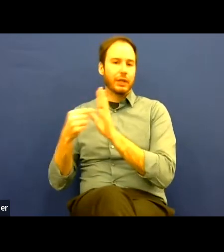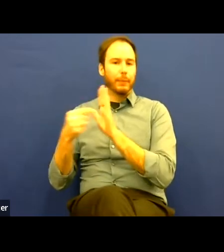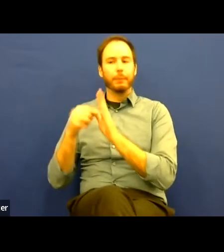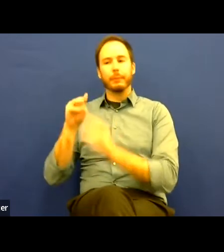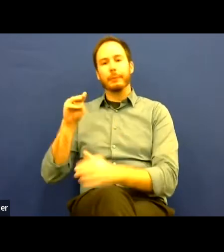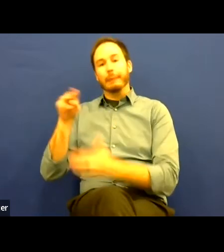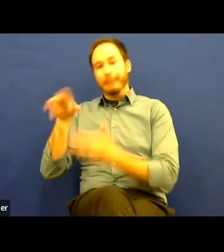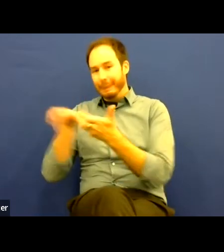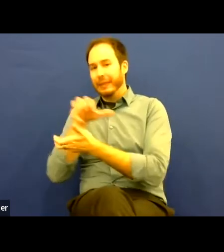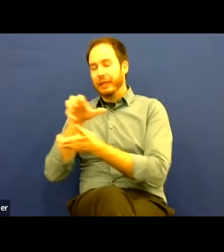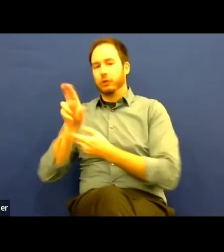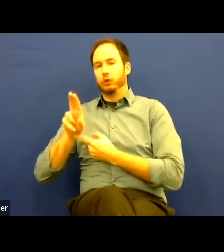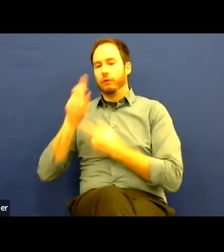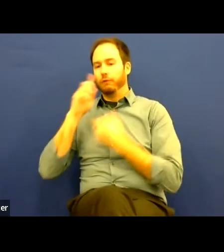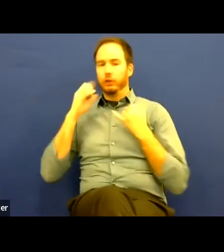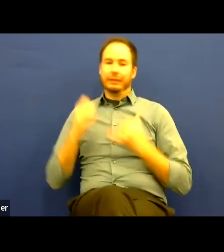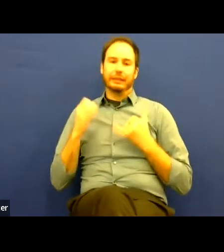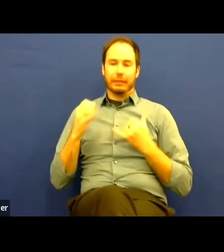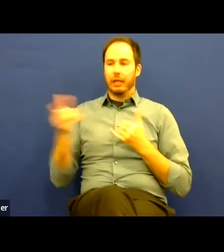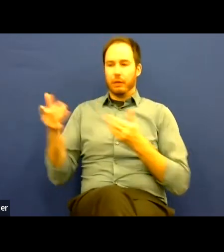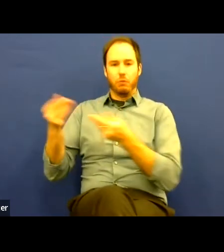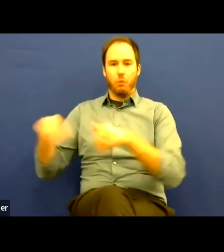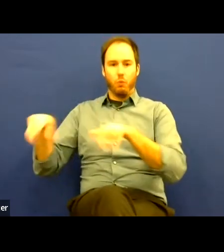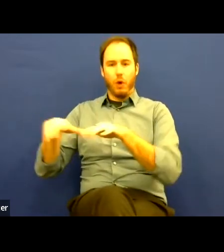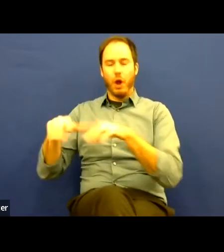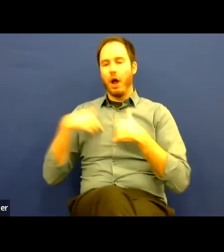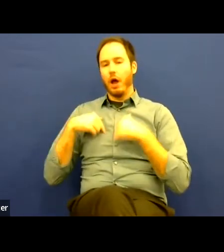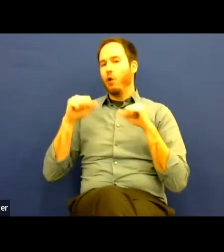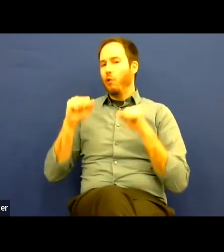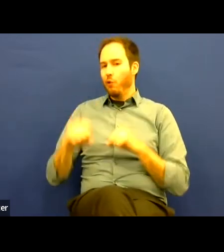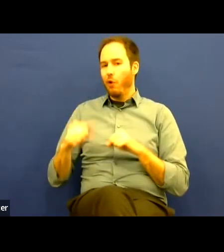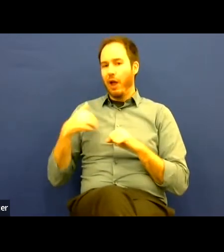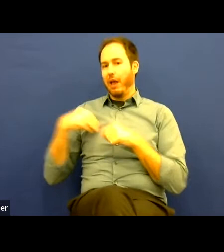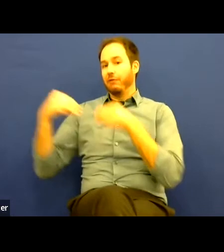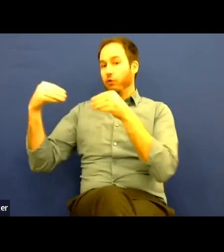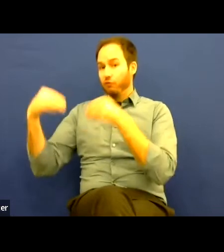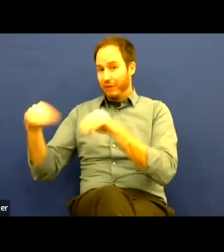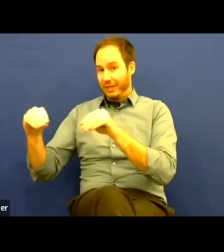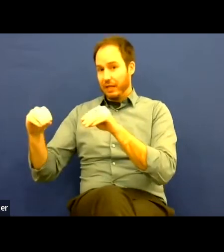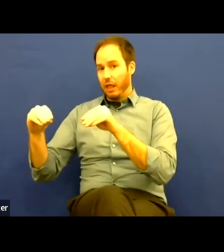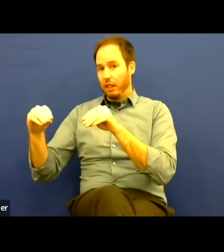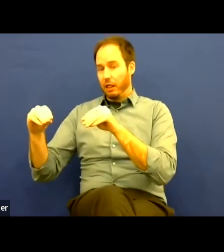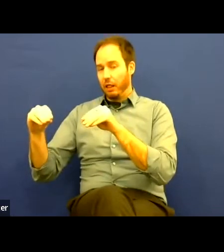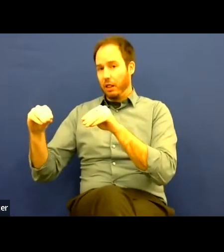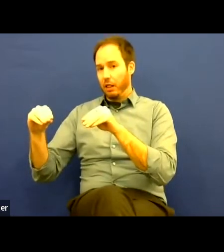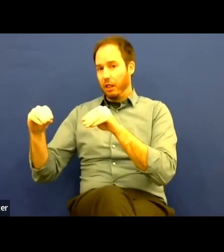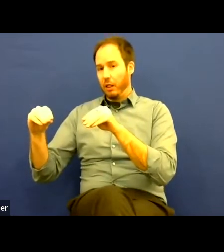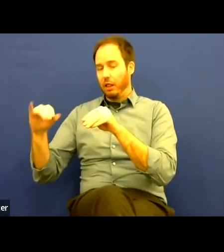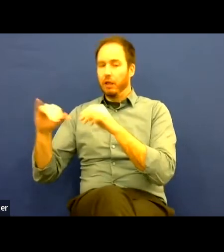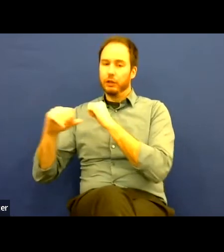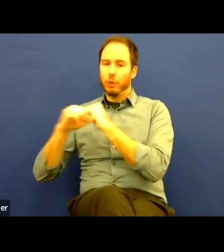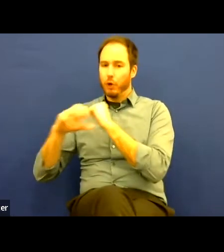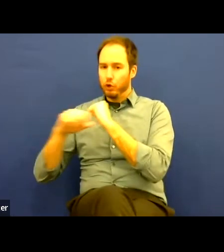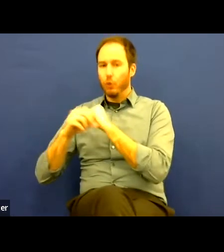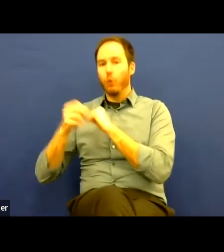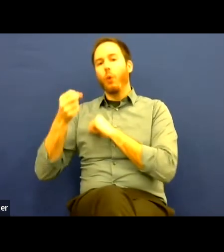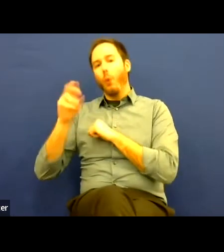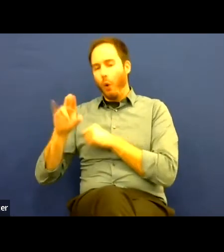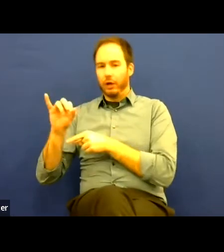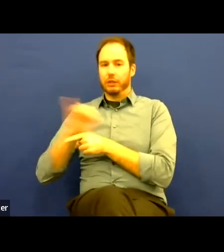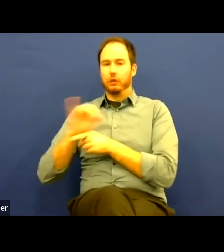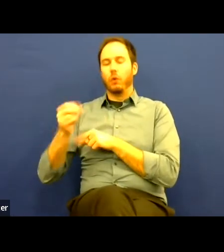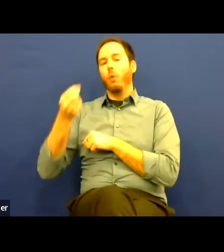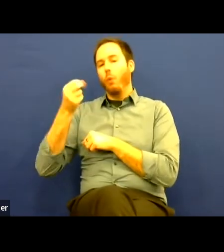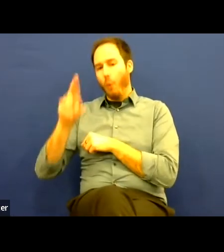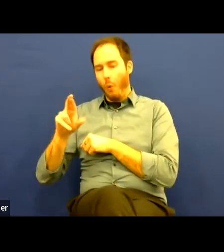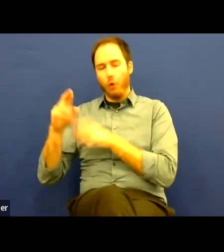mixed use. So today on a property, I can have retail. In other words, I can have commercial, or I can have industrial, or